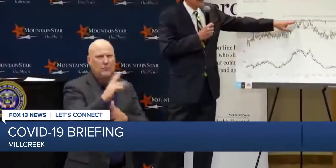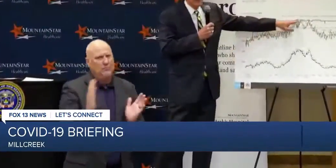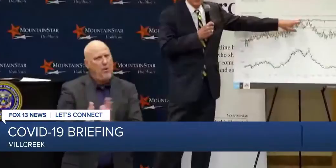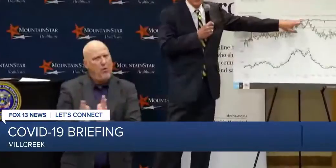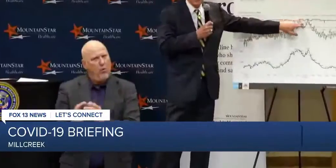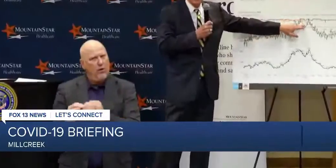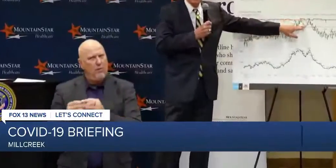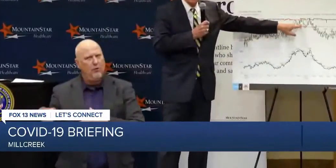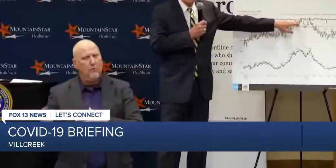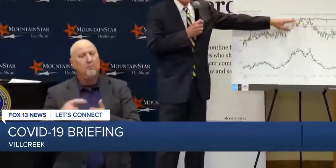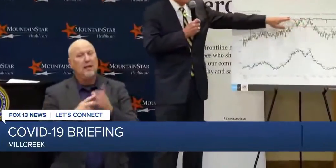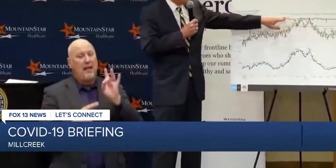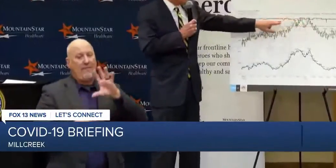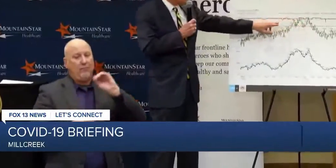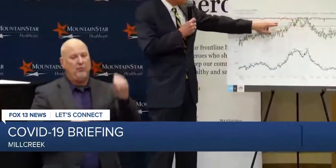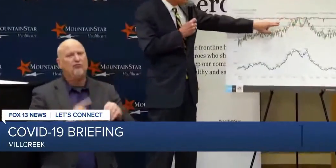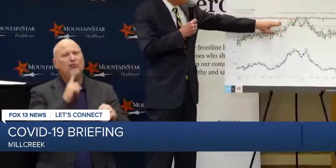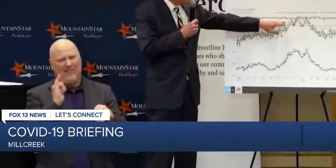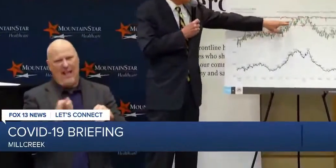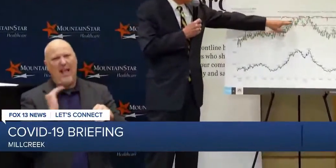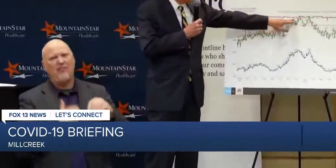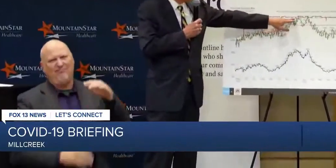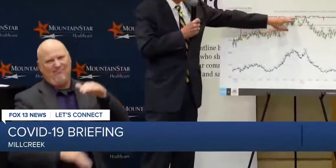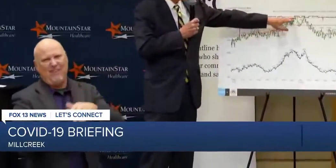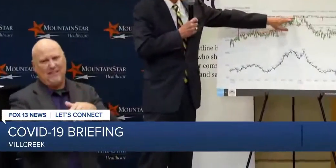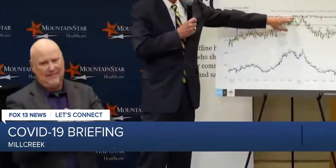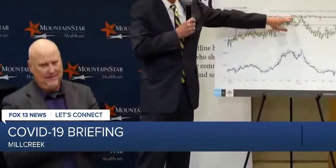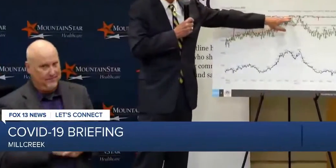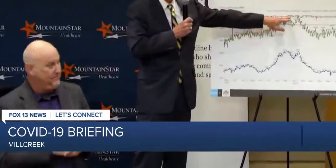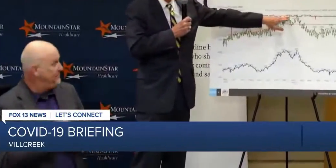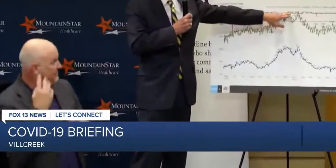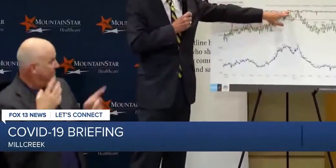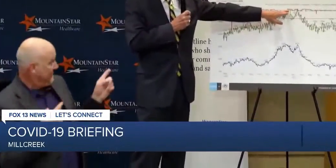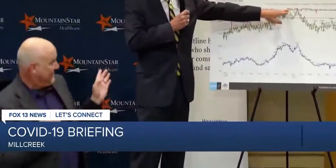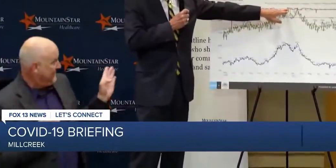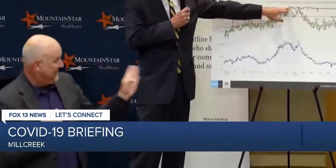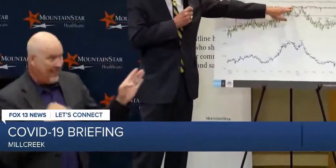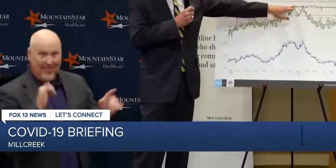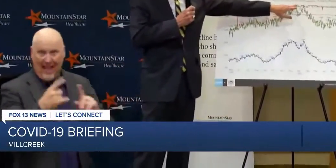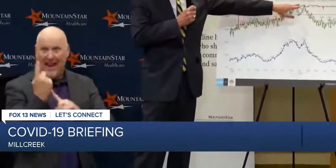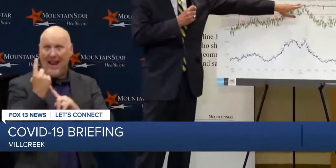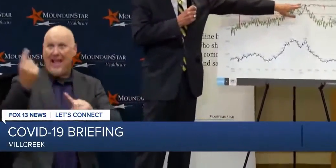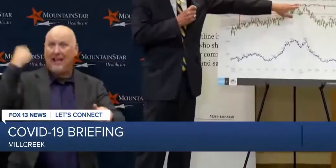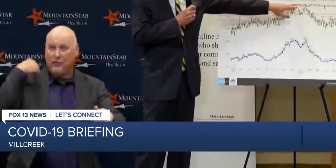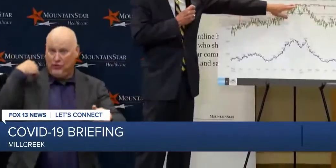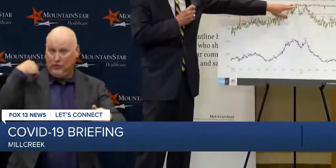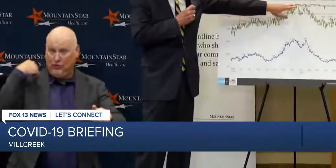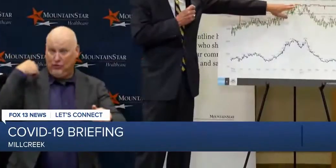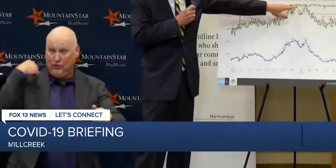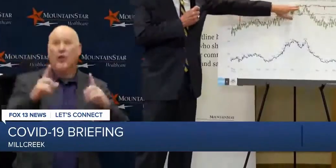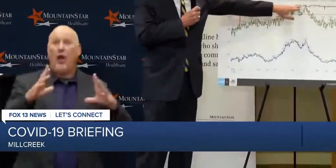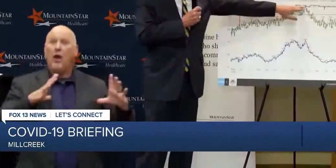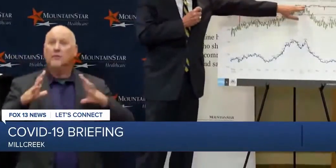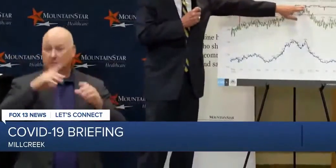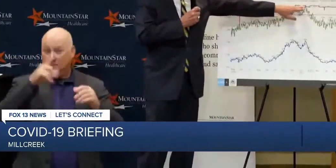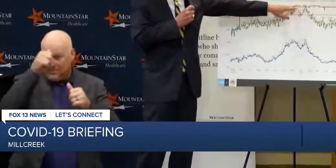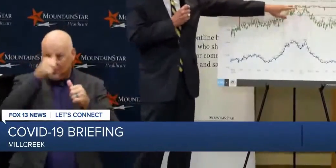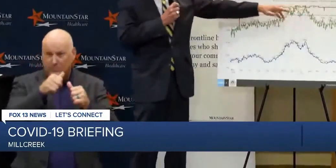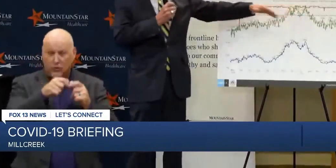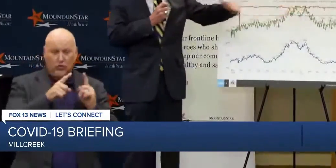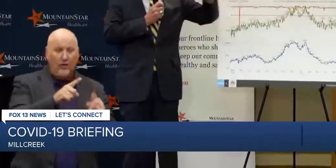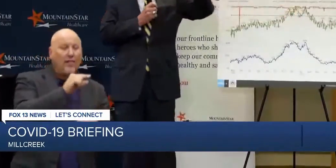the holiday peak. So last year in Christmas and New Year's, we